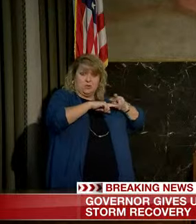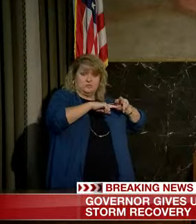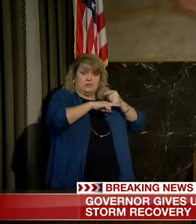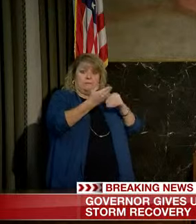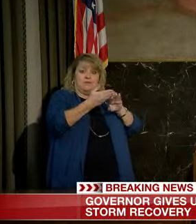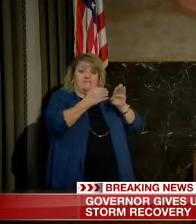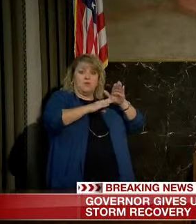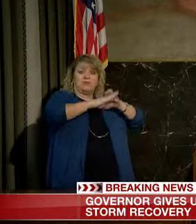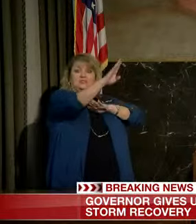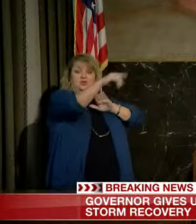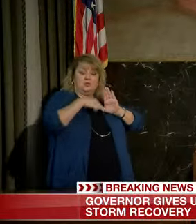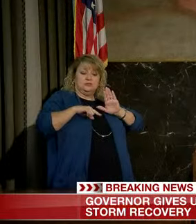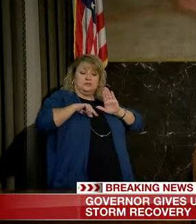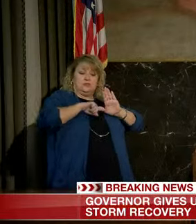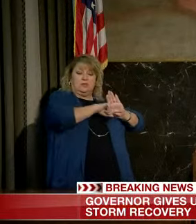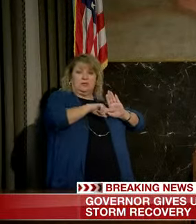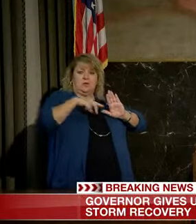We are